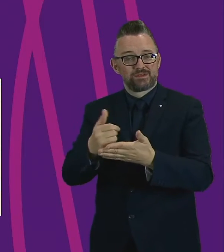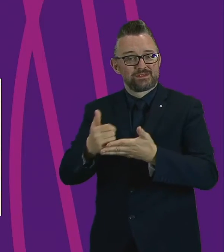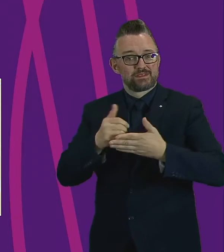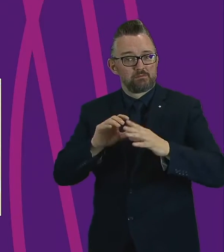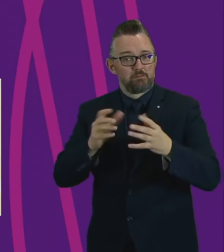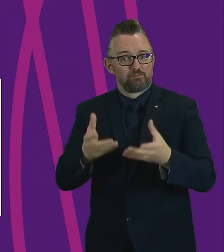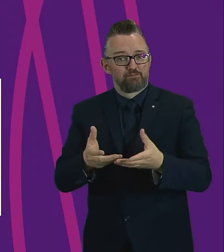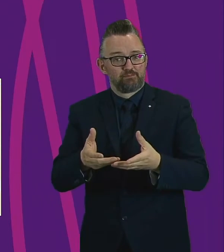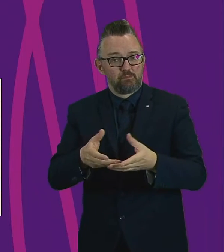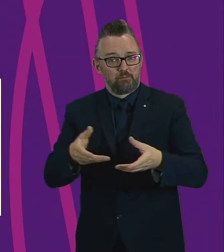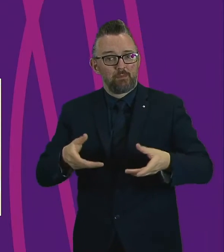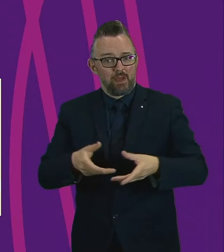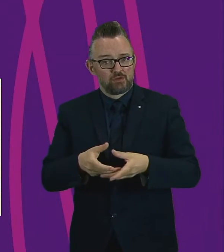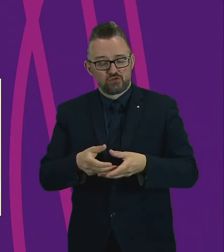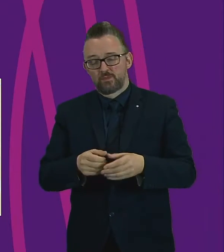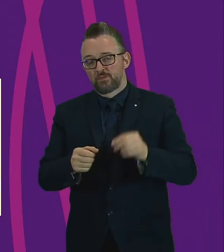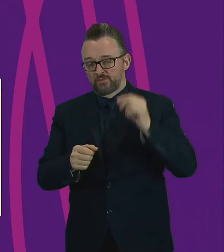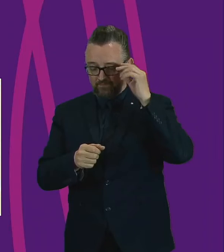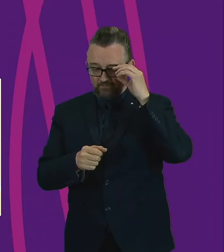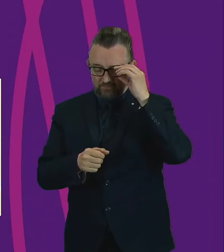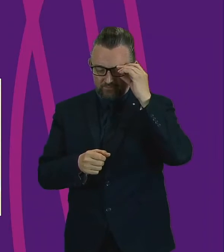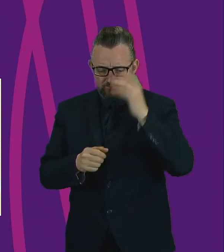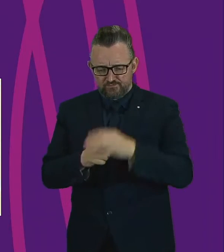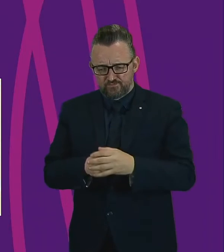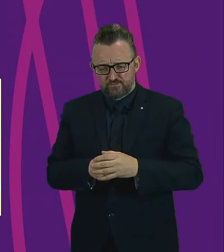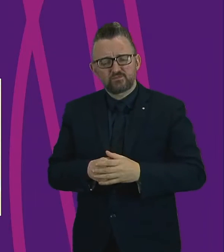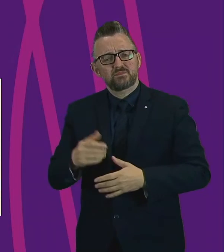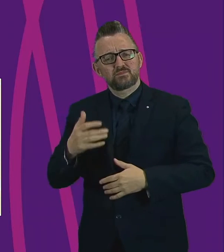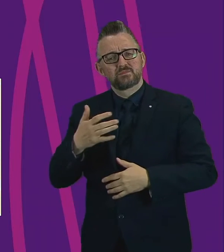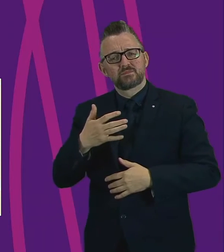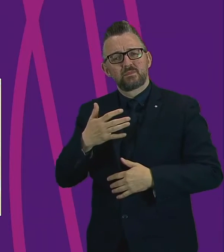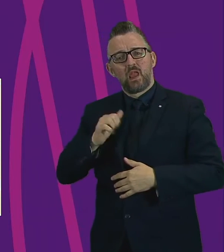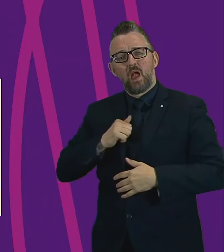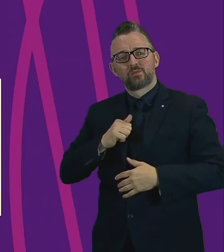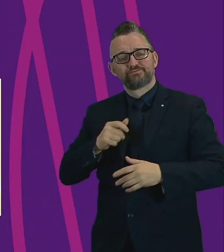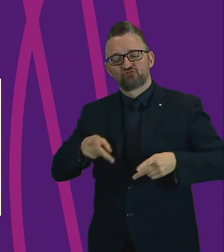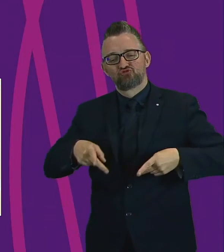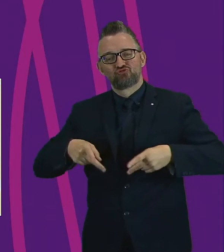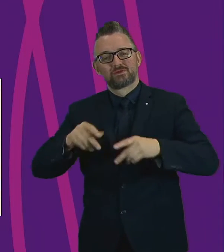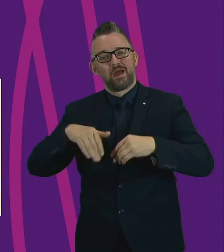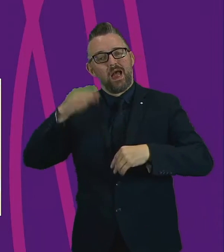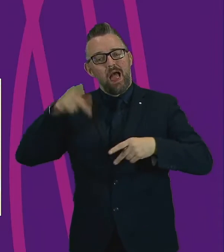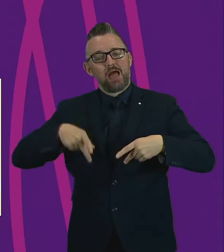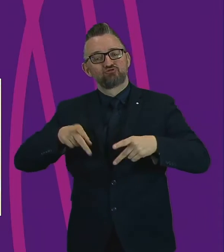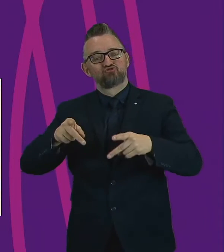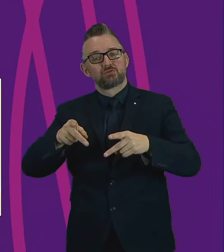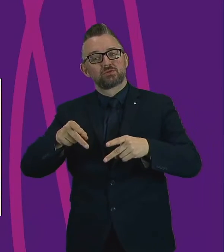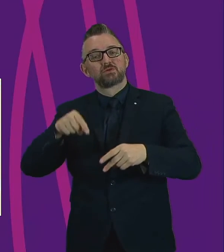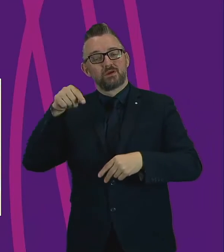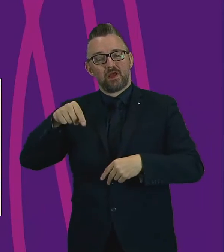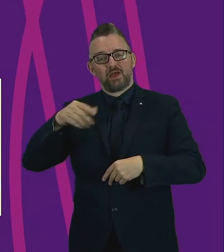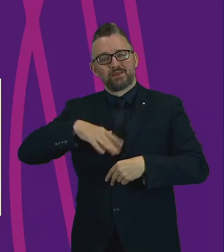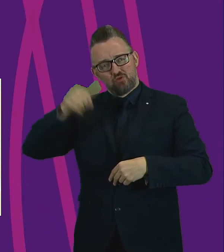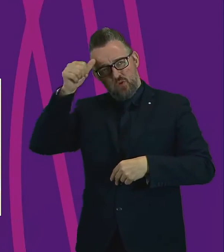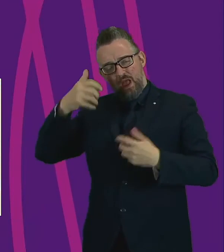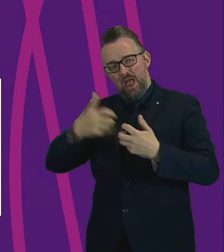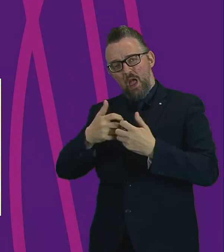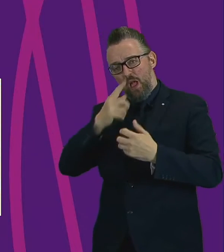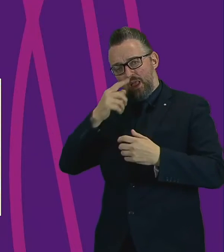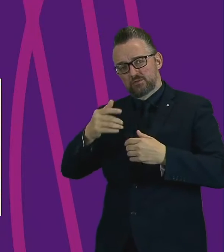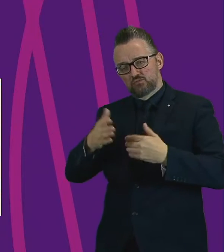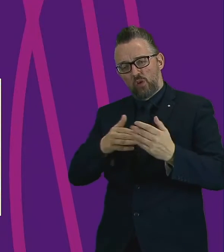for such situations. We must also look at modifying our high streets, I said I'd come to ideas, to accommodate social